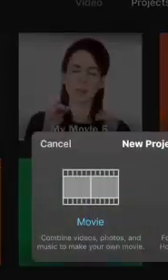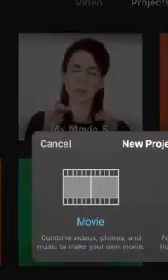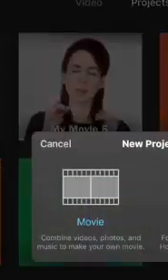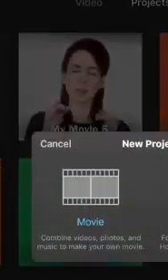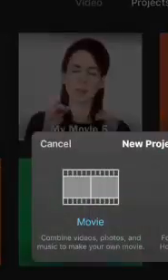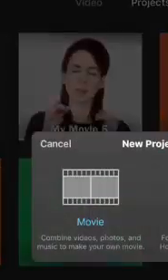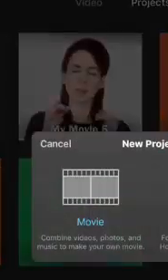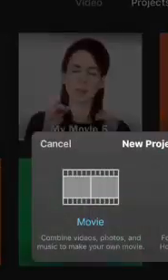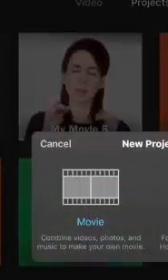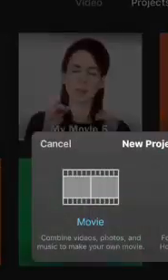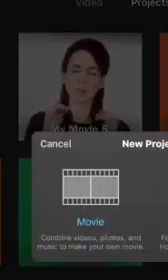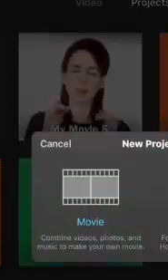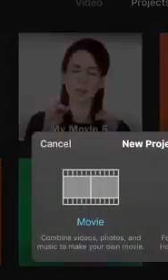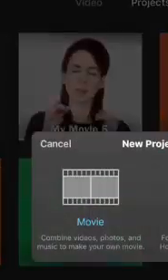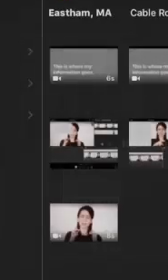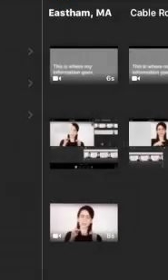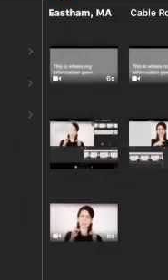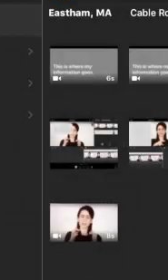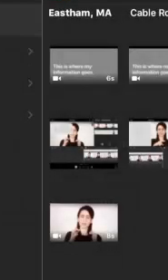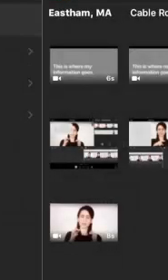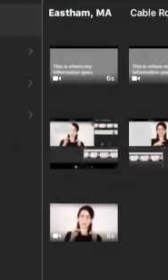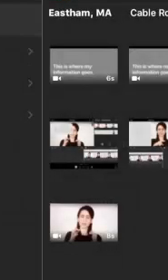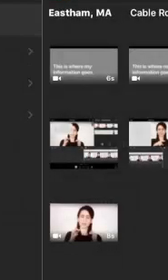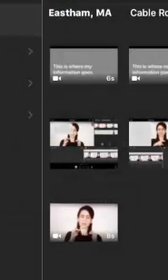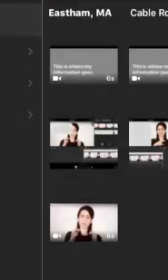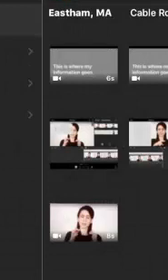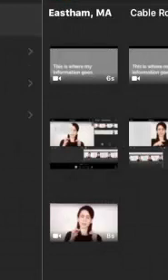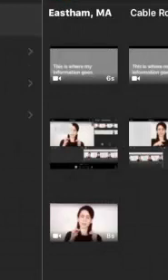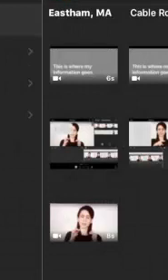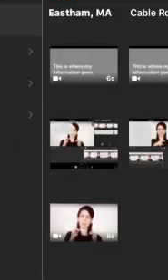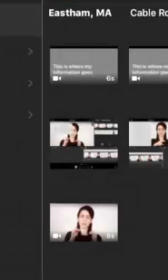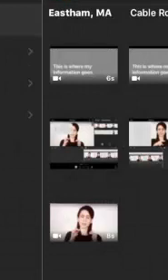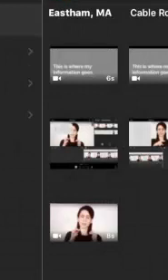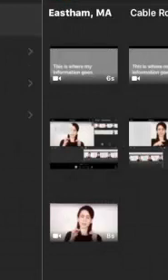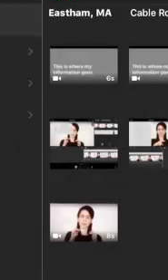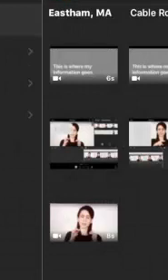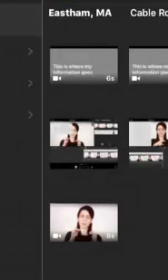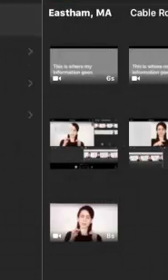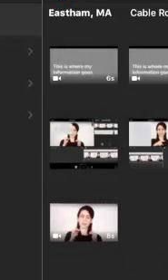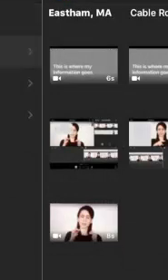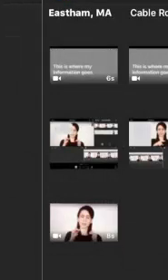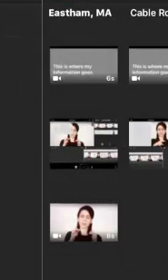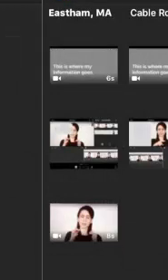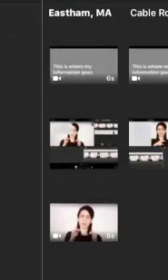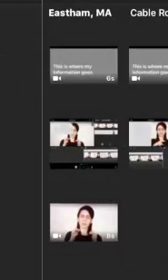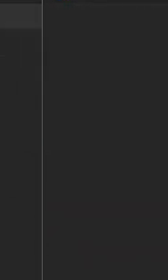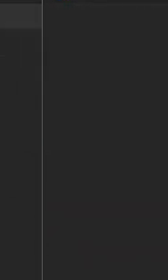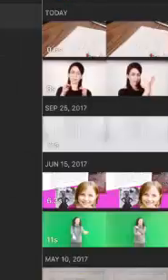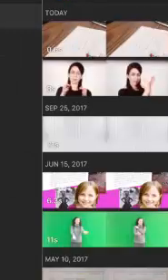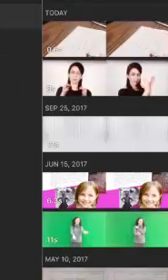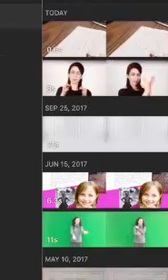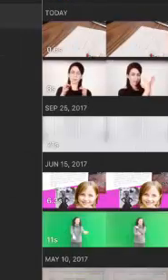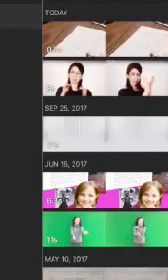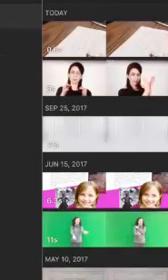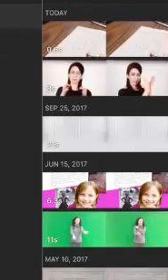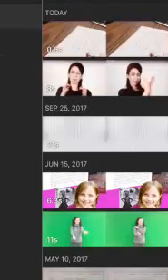and then you're going to have it grab video from your camera roll. So here's